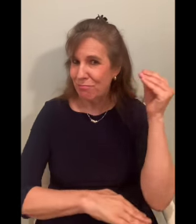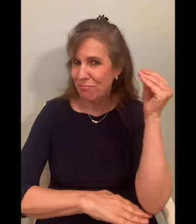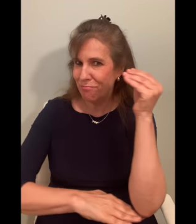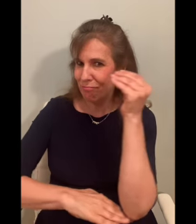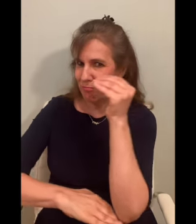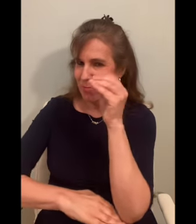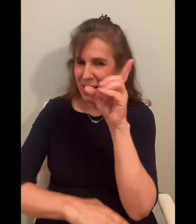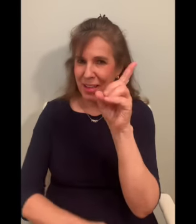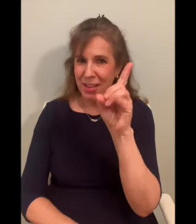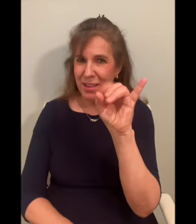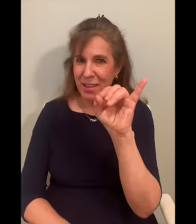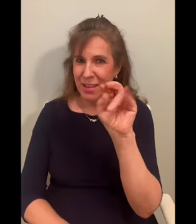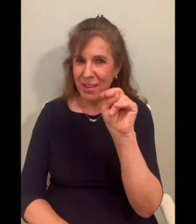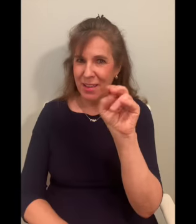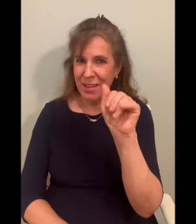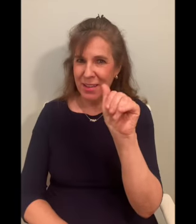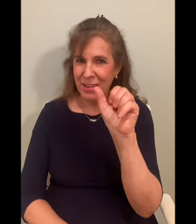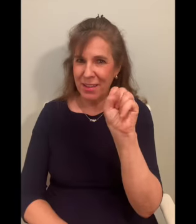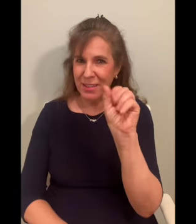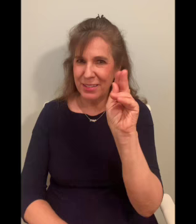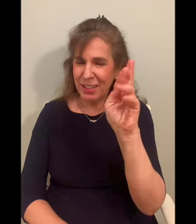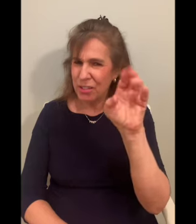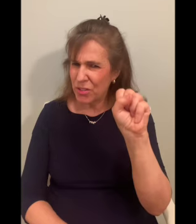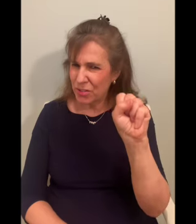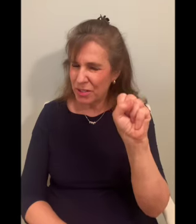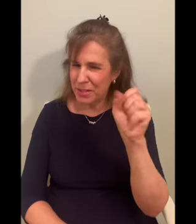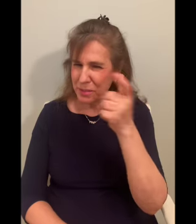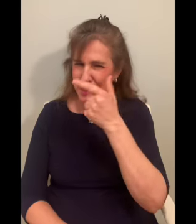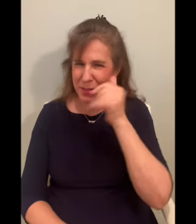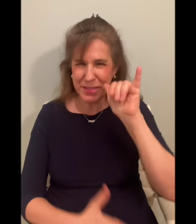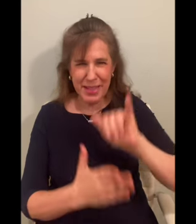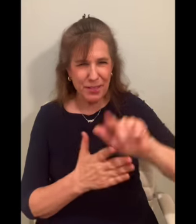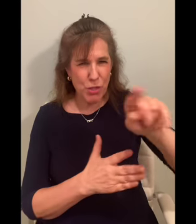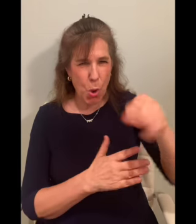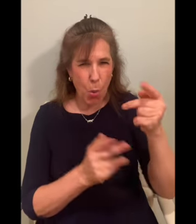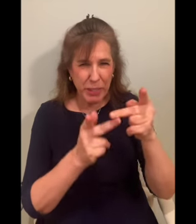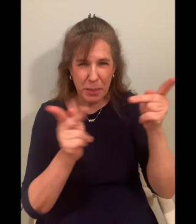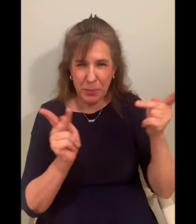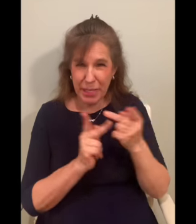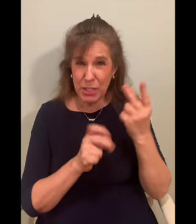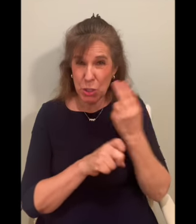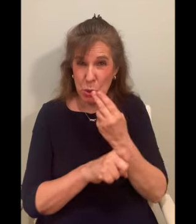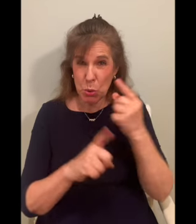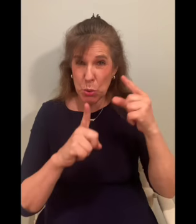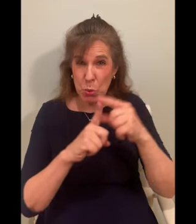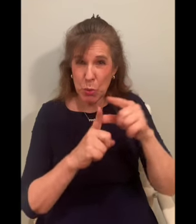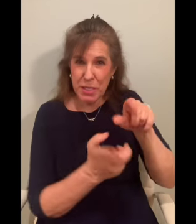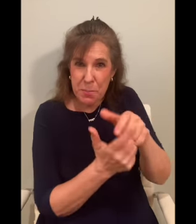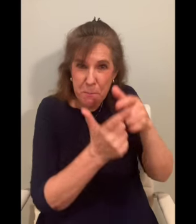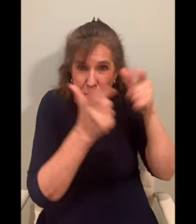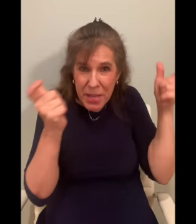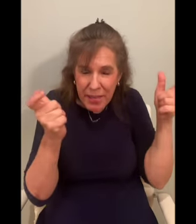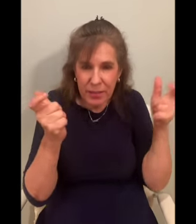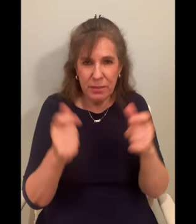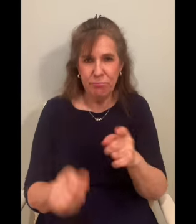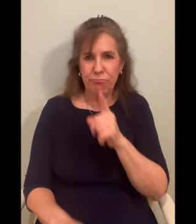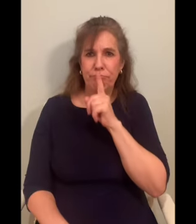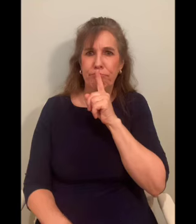just general thing. He made all the animals, but the fact that He singled out big crocodiles, like it's such a thing in itself,